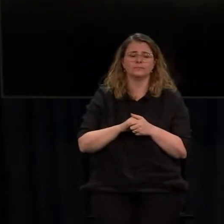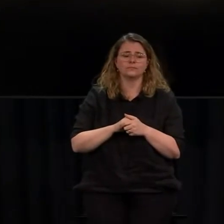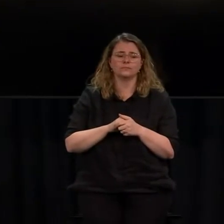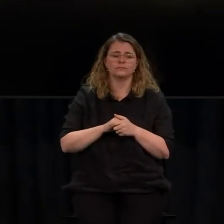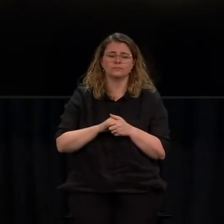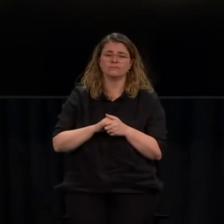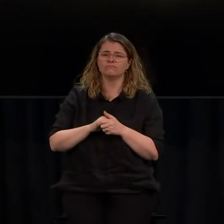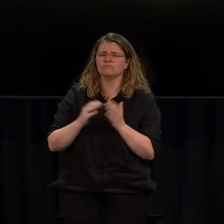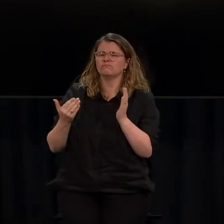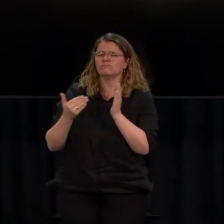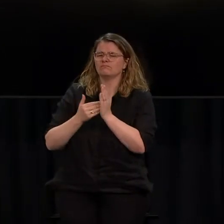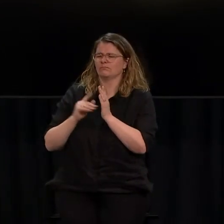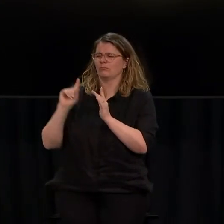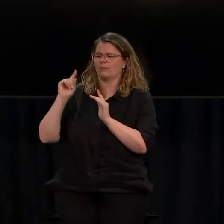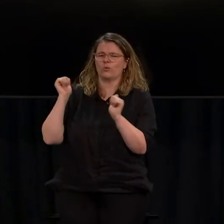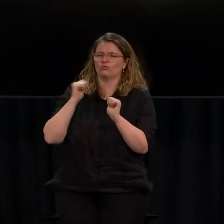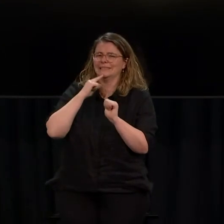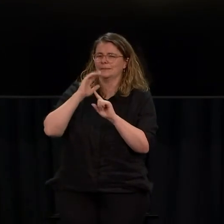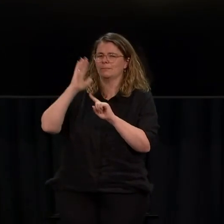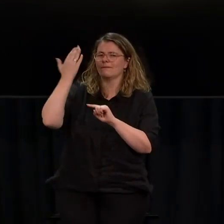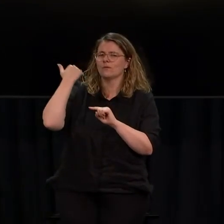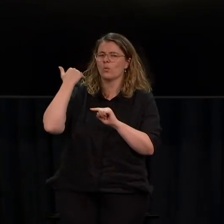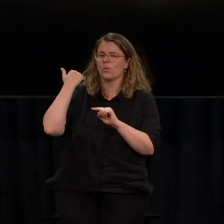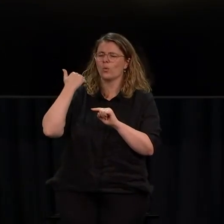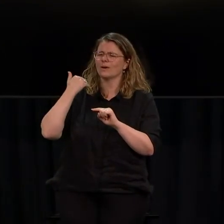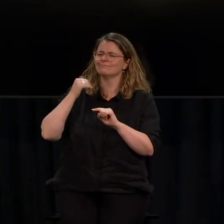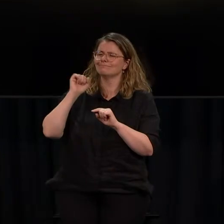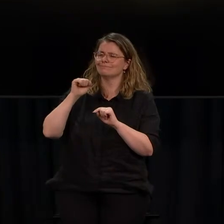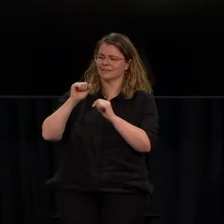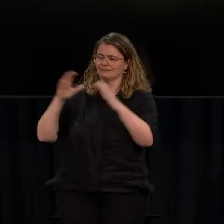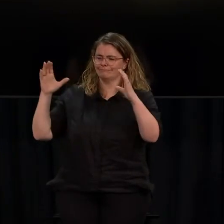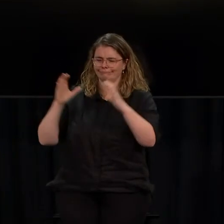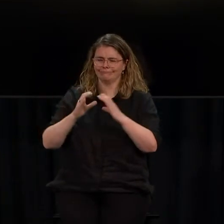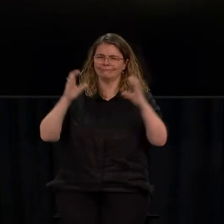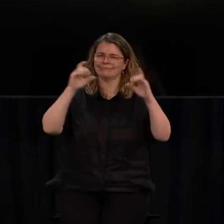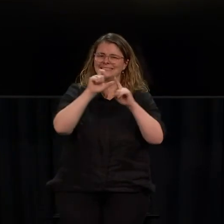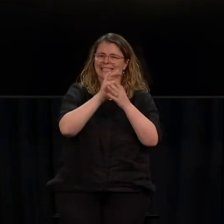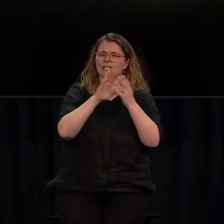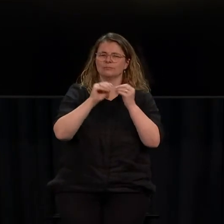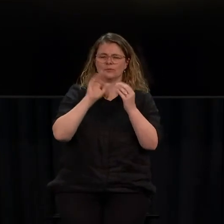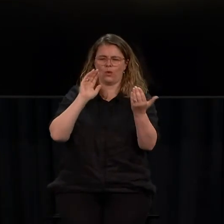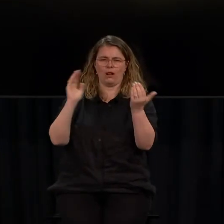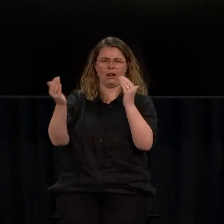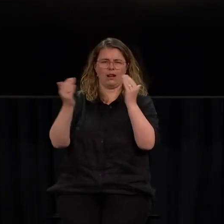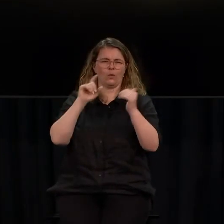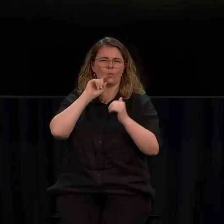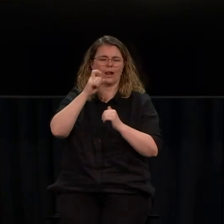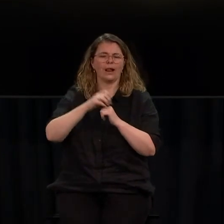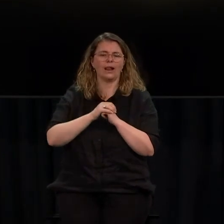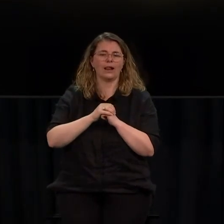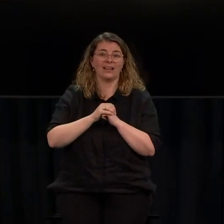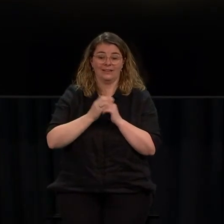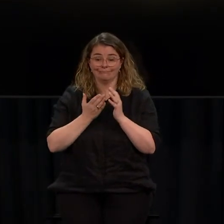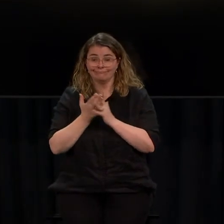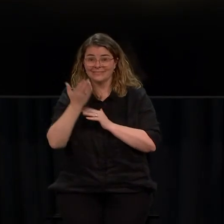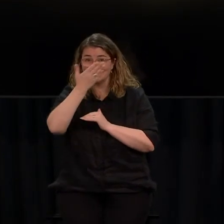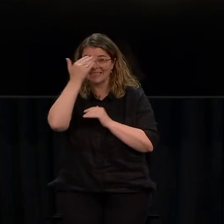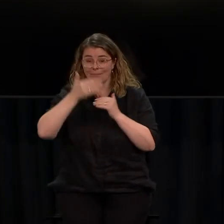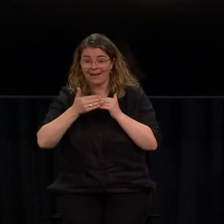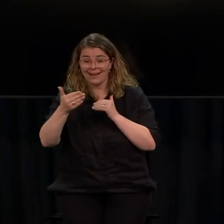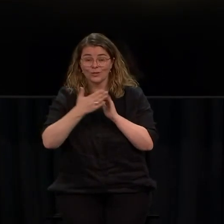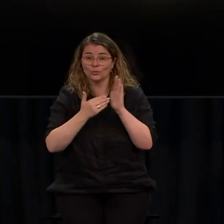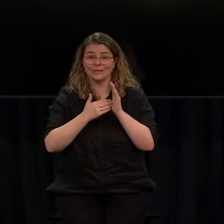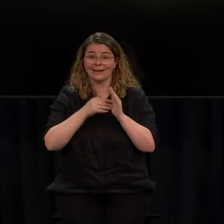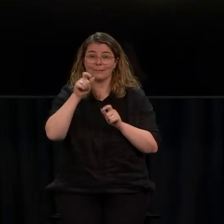to what the Prime Minister said earlier, of course we will look at the comparative size of DHBs. So saying, especially over summer, New Zealanders